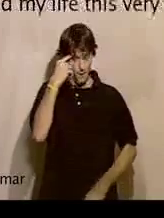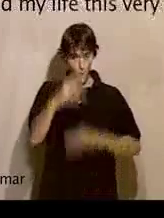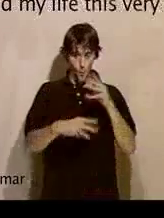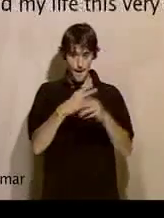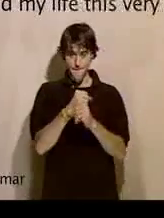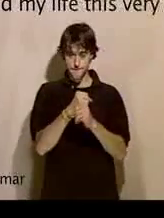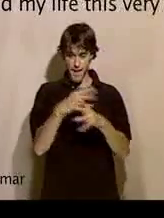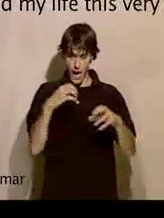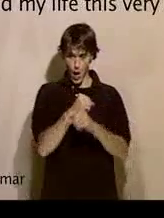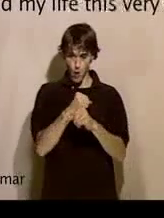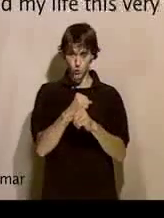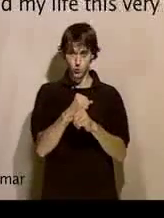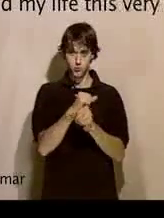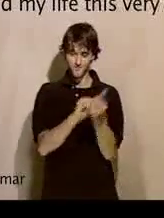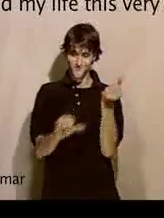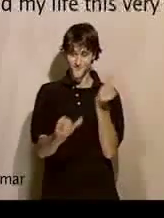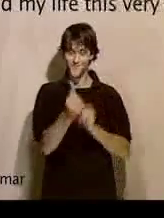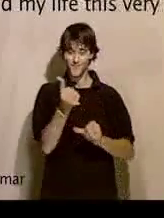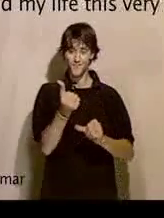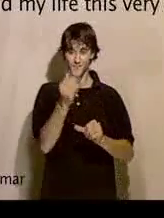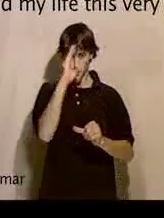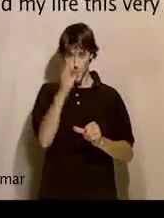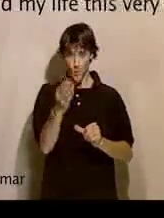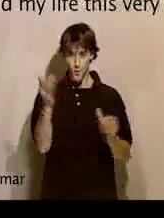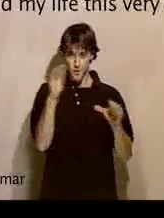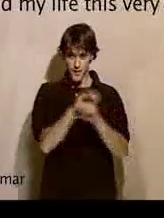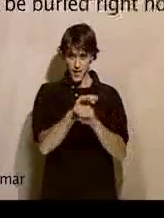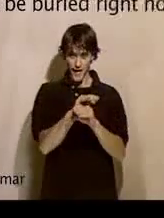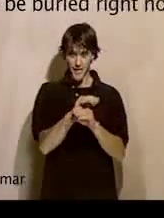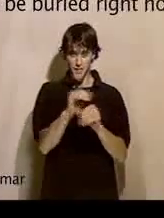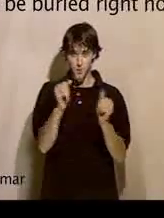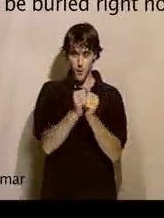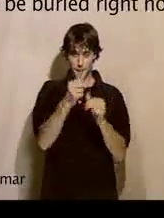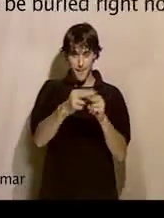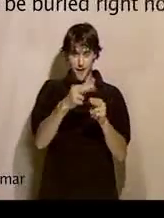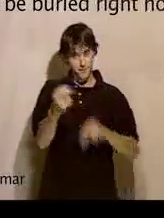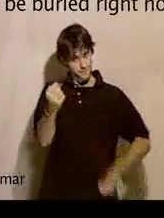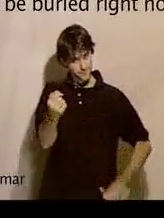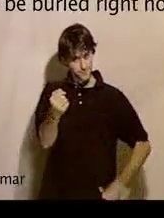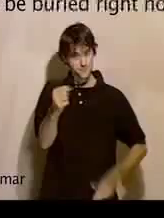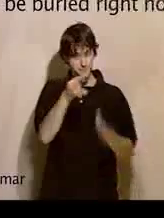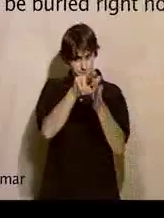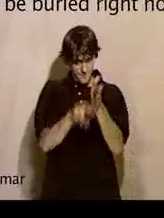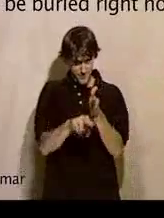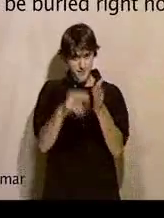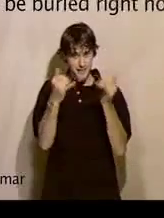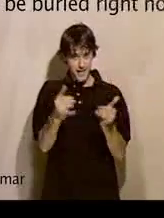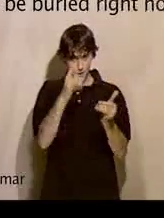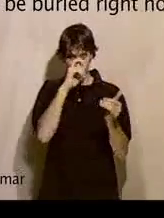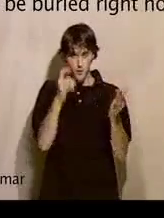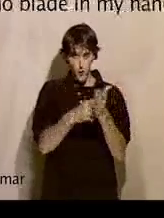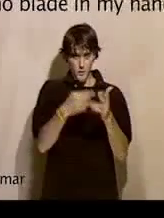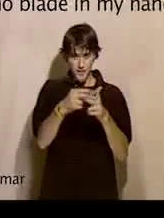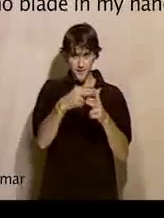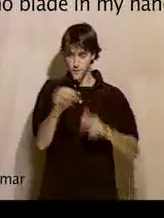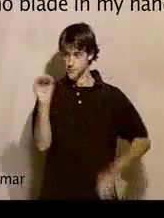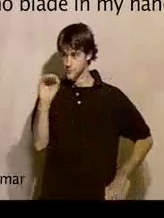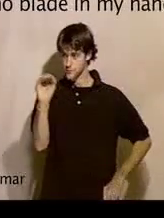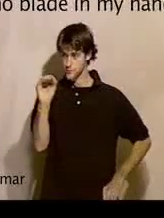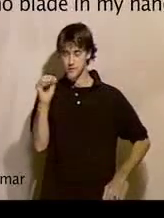think we'd be alright, died in my life this very night, with this very night, it'd be very right now. But you'll notice there's no blade in my hand,